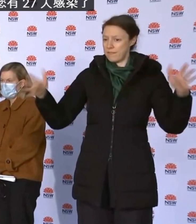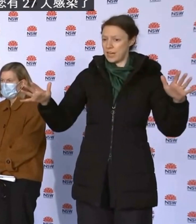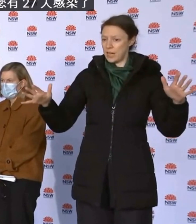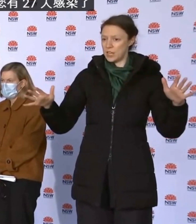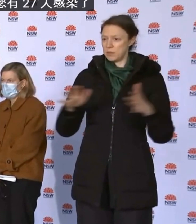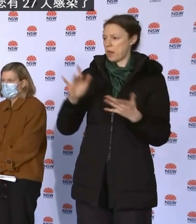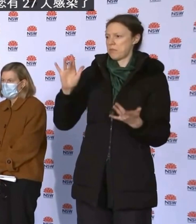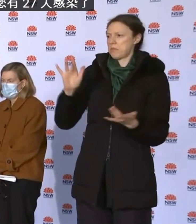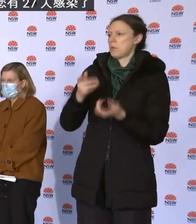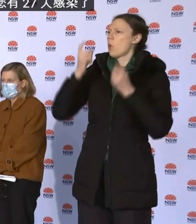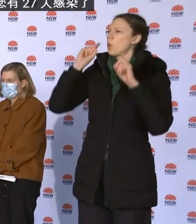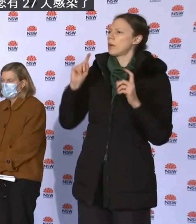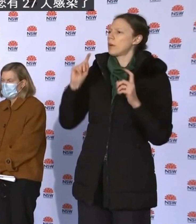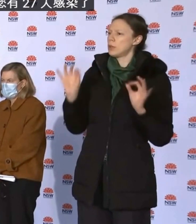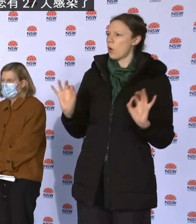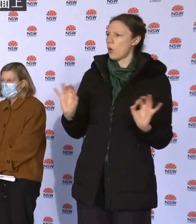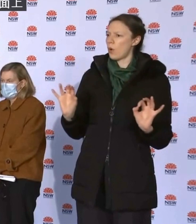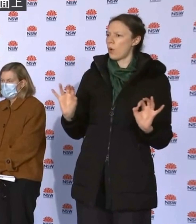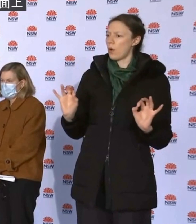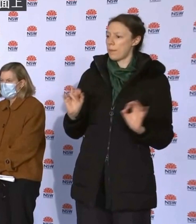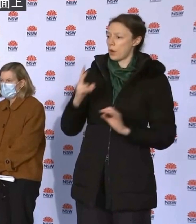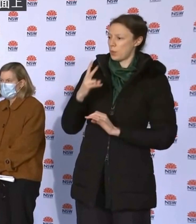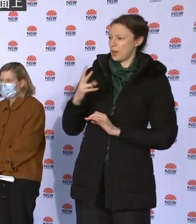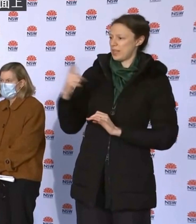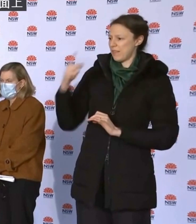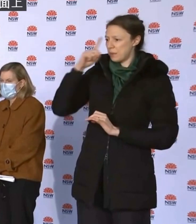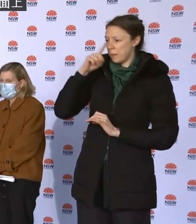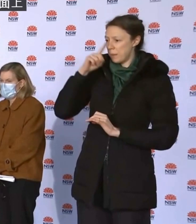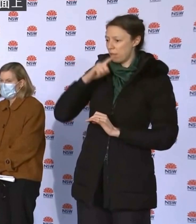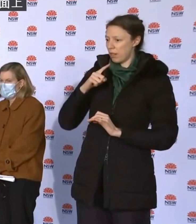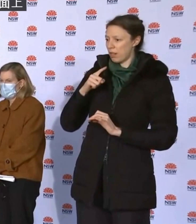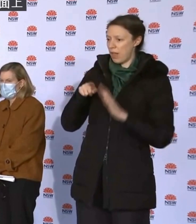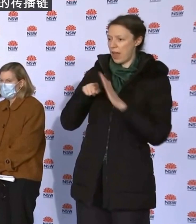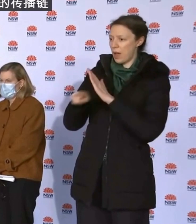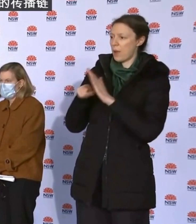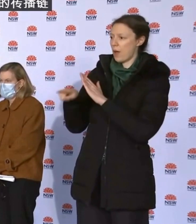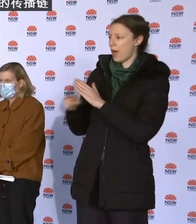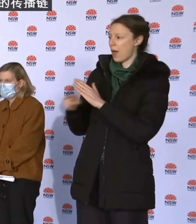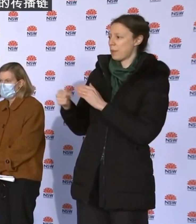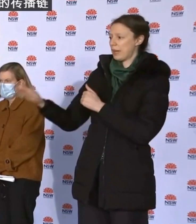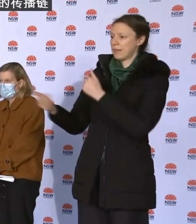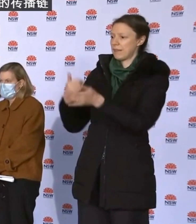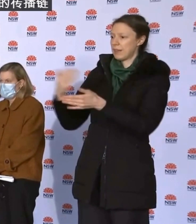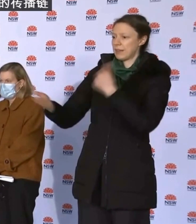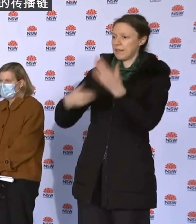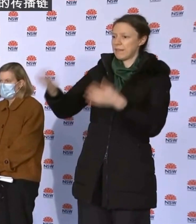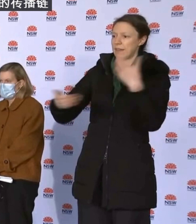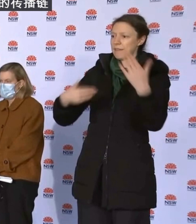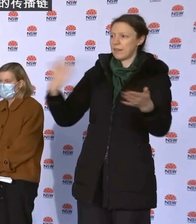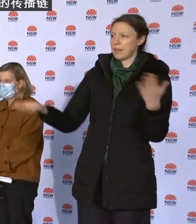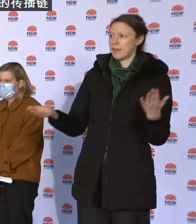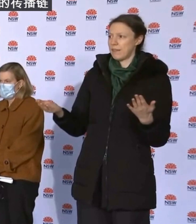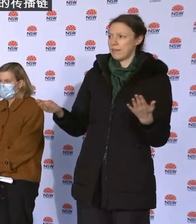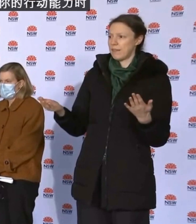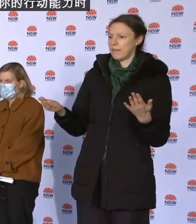you have 27 people who've been infectious for the whole time, what that means is they could literally have started chains of transmission we still don't